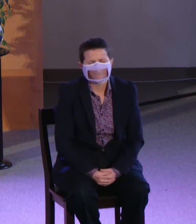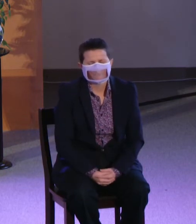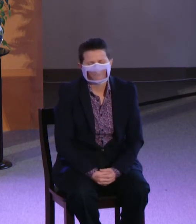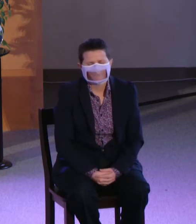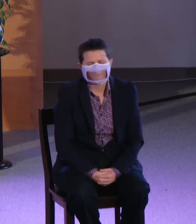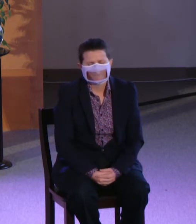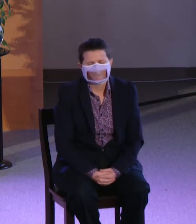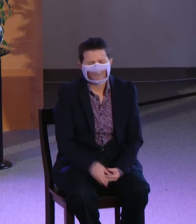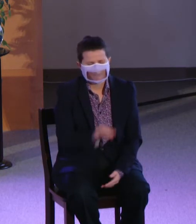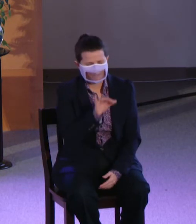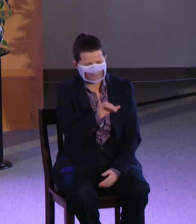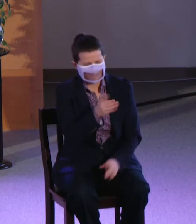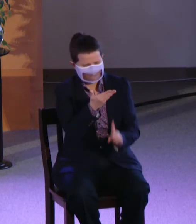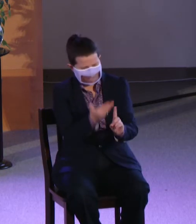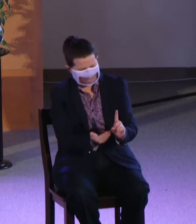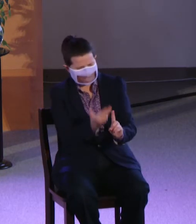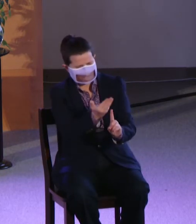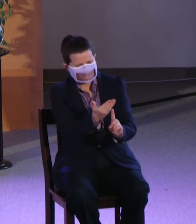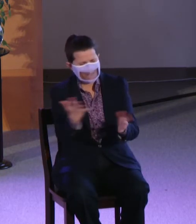Claim it, own it,